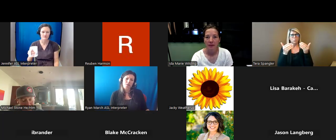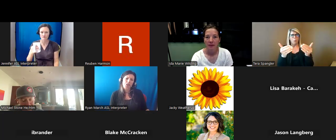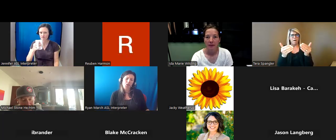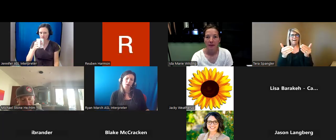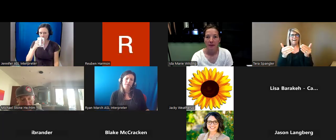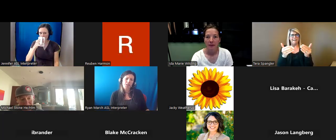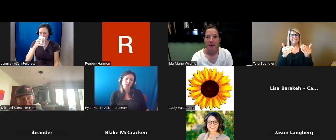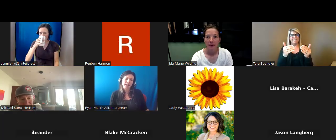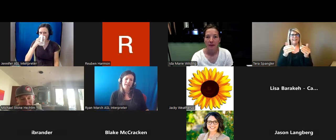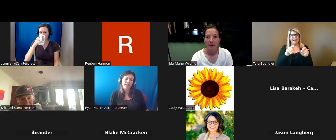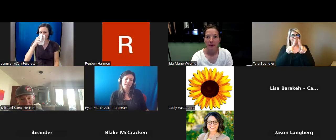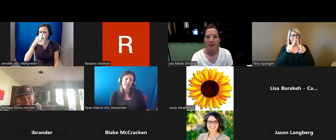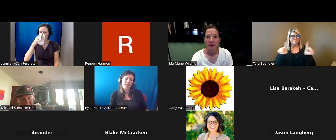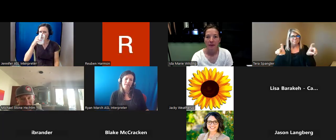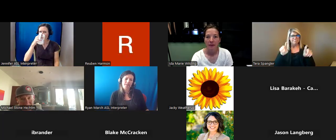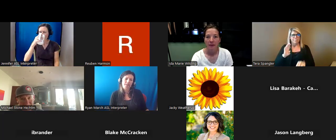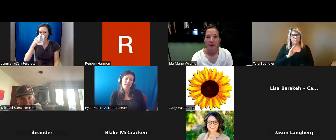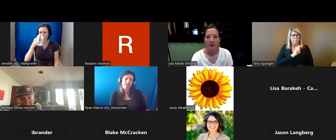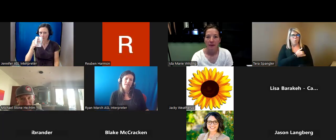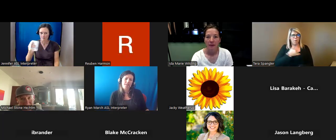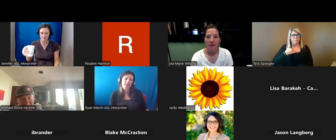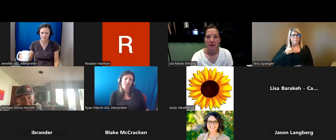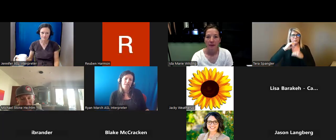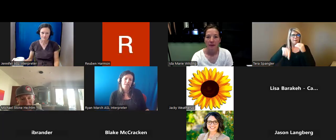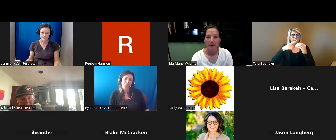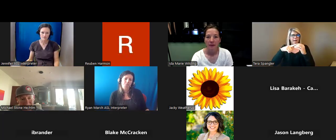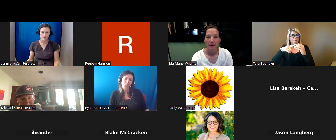Also, do you want me to go ahead